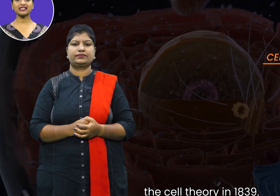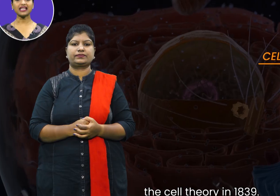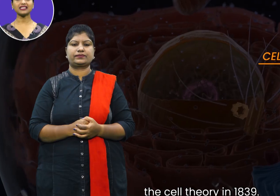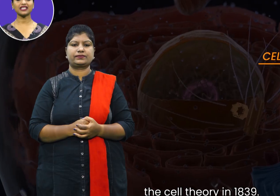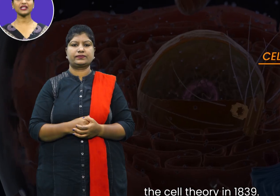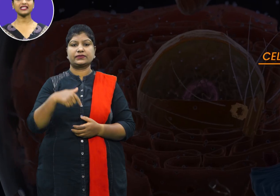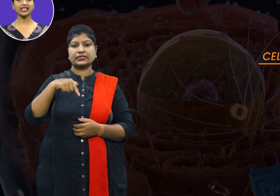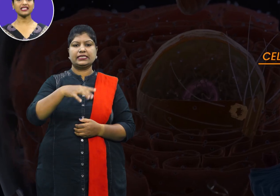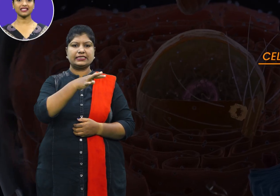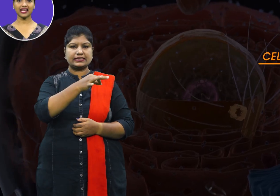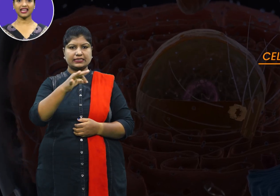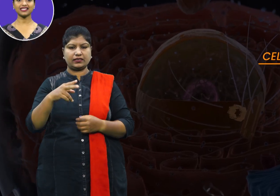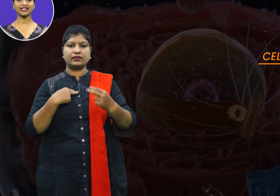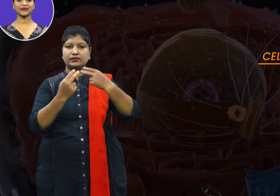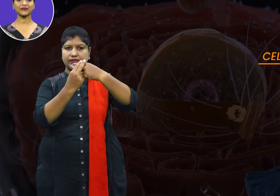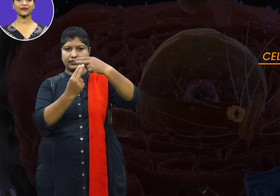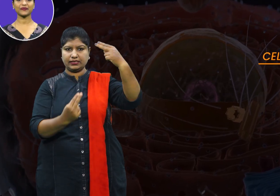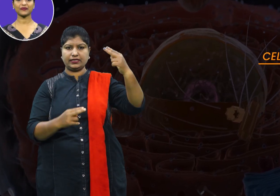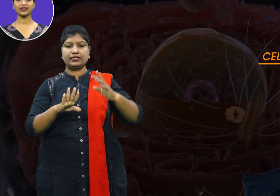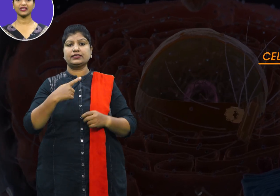The cell theory states that